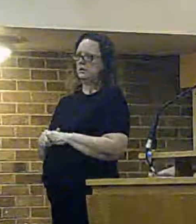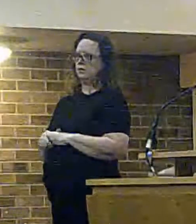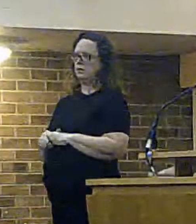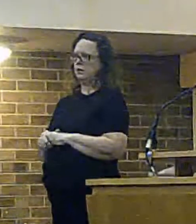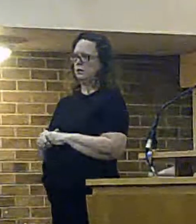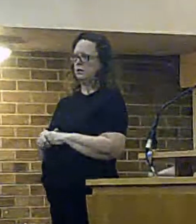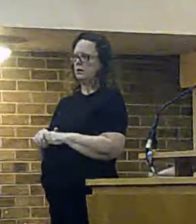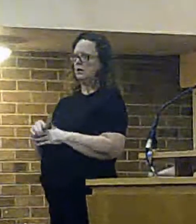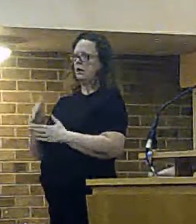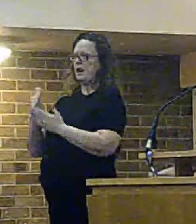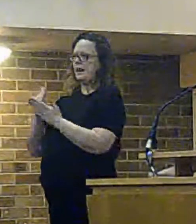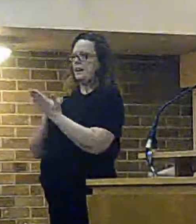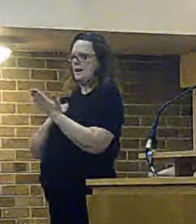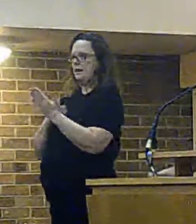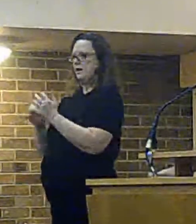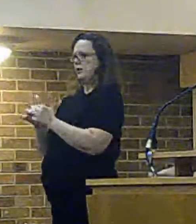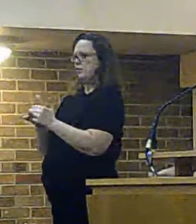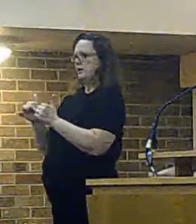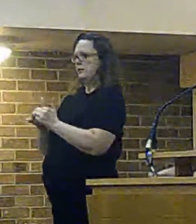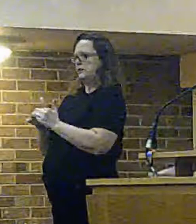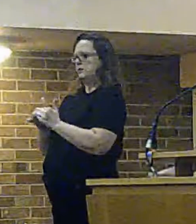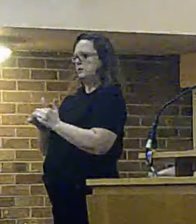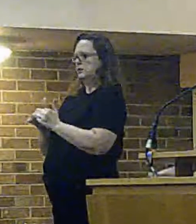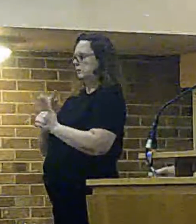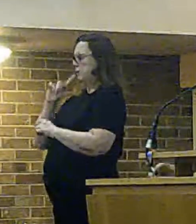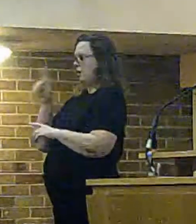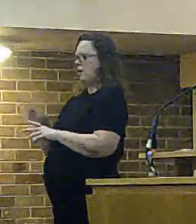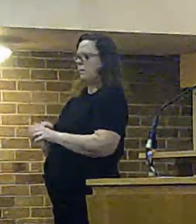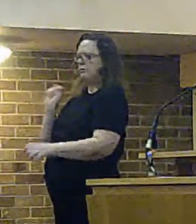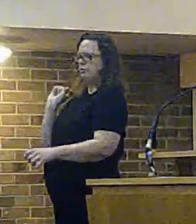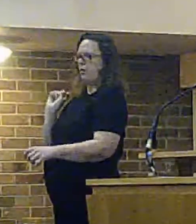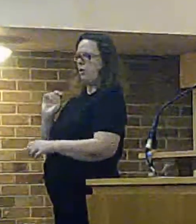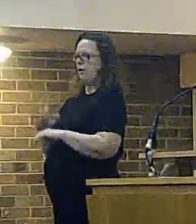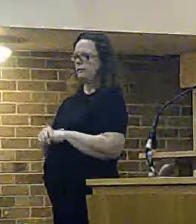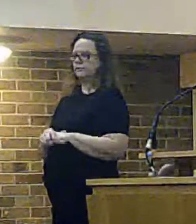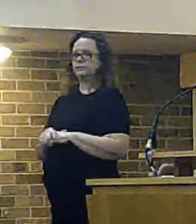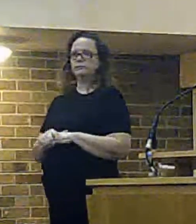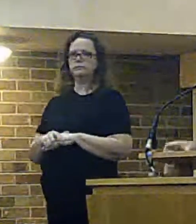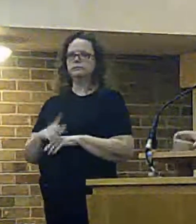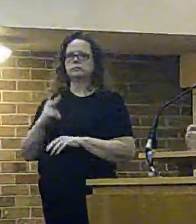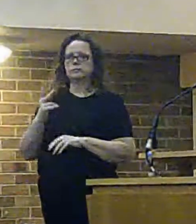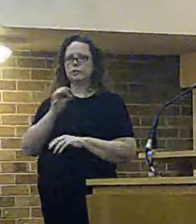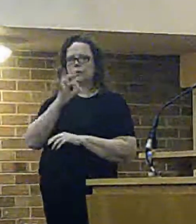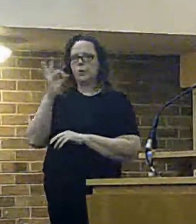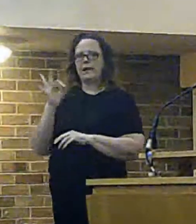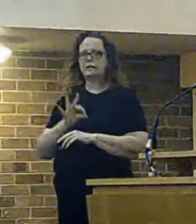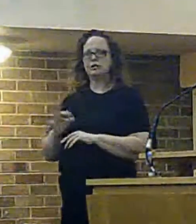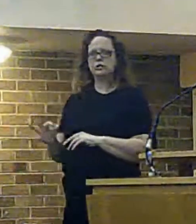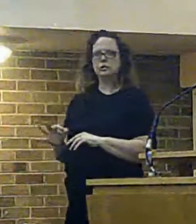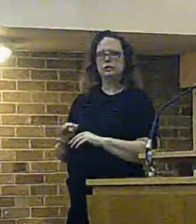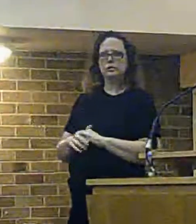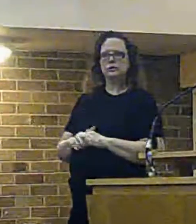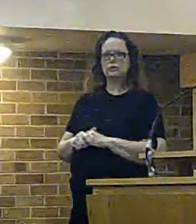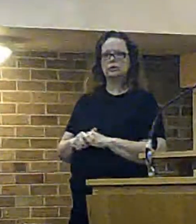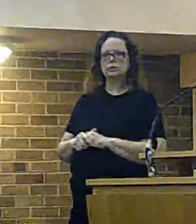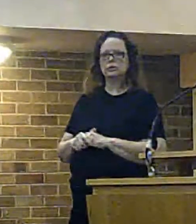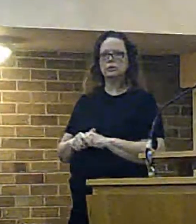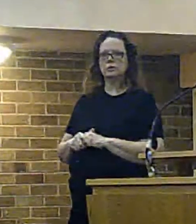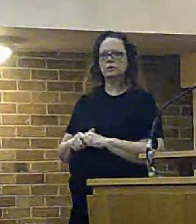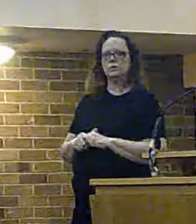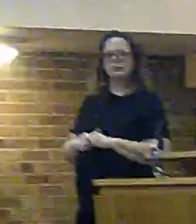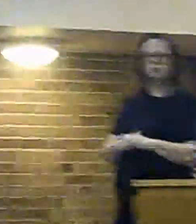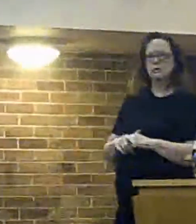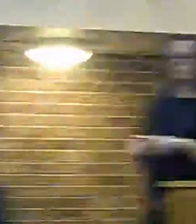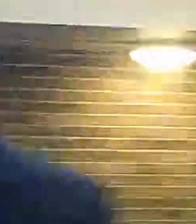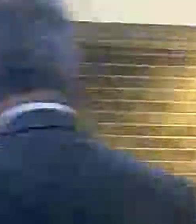is not something that we can withdraw from. Just another couple of questions from outside the room. Have you